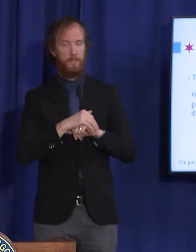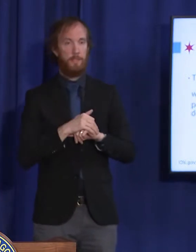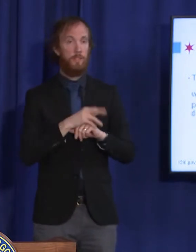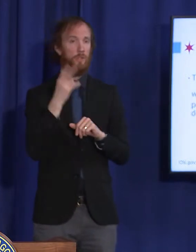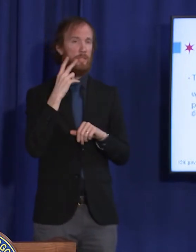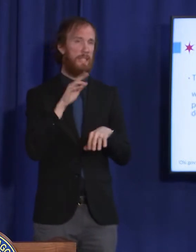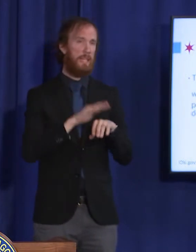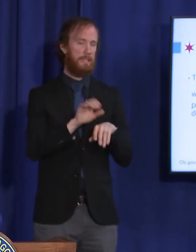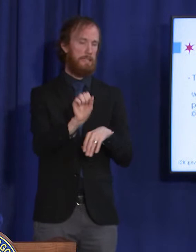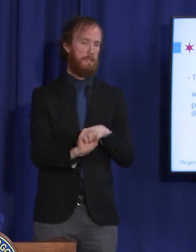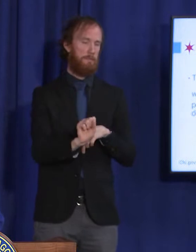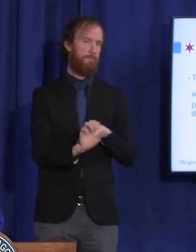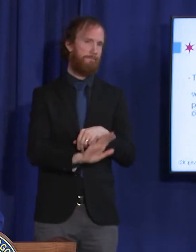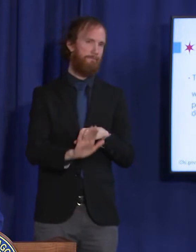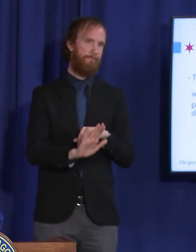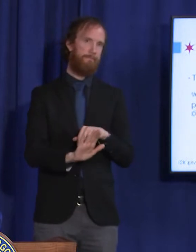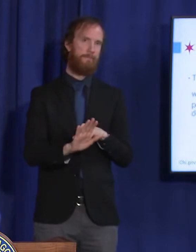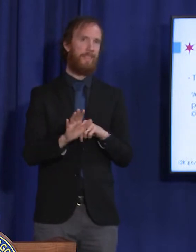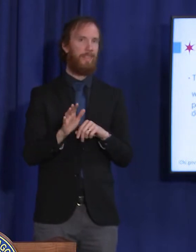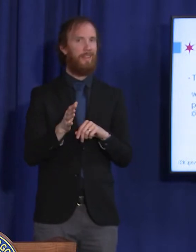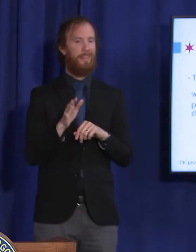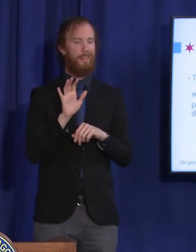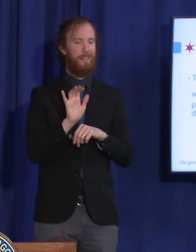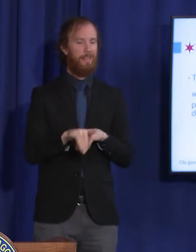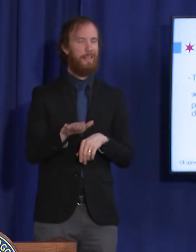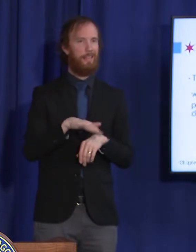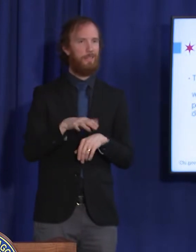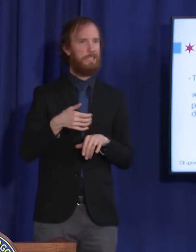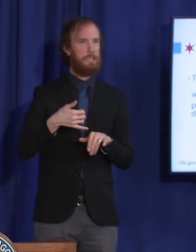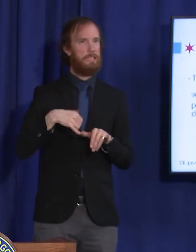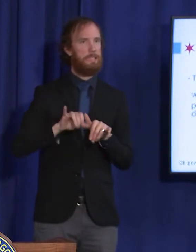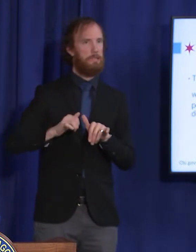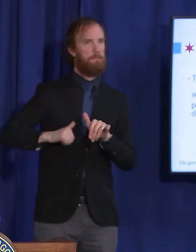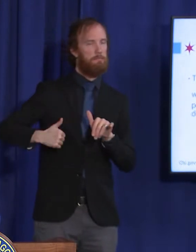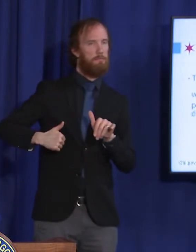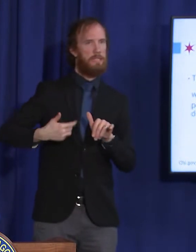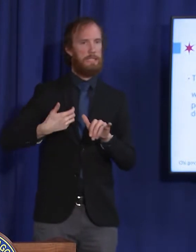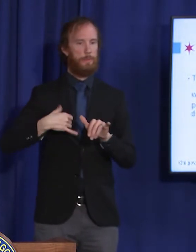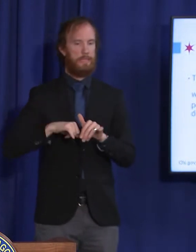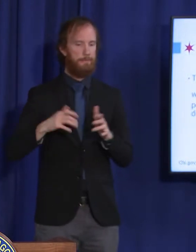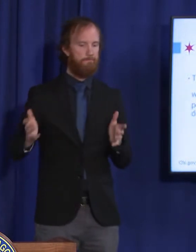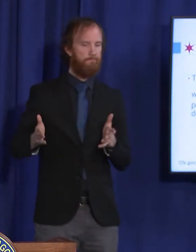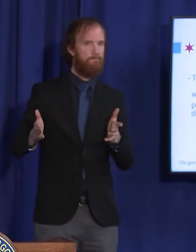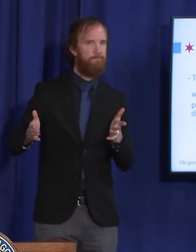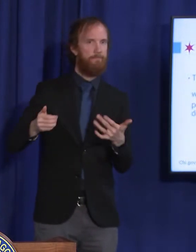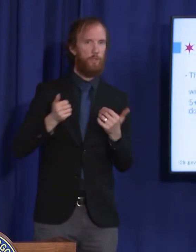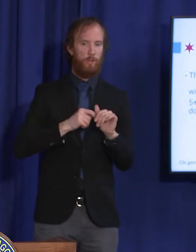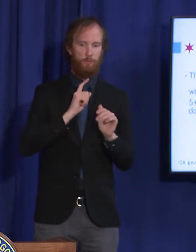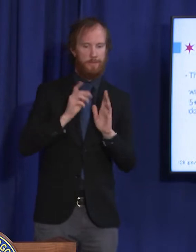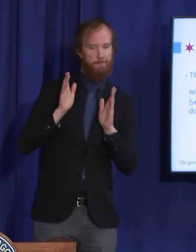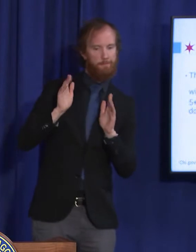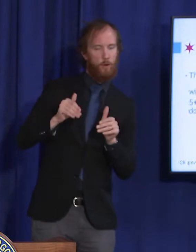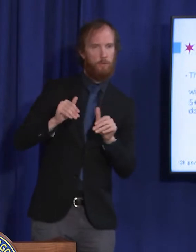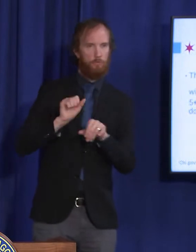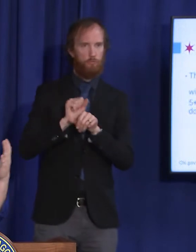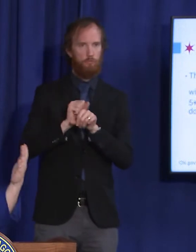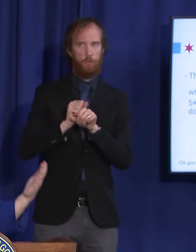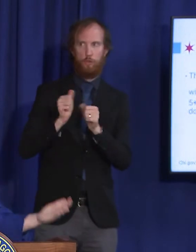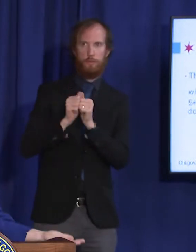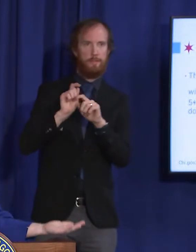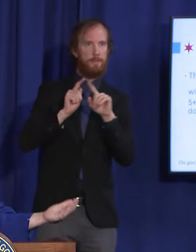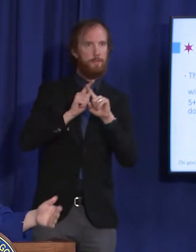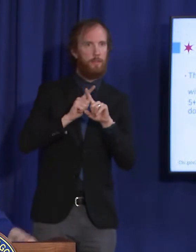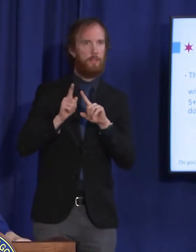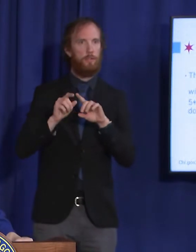on the south side, that is where we are still lagging and still working and putting a lot of focus with partners. If we look